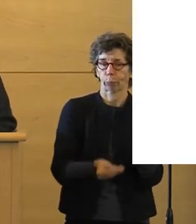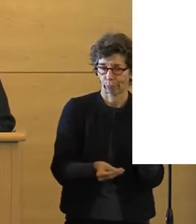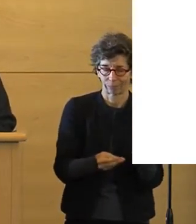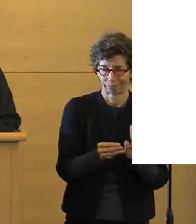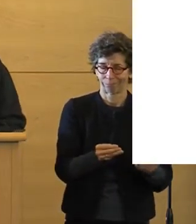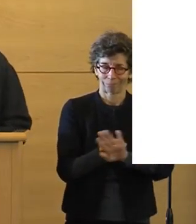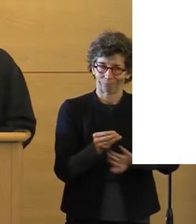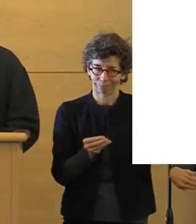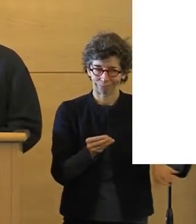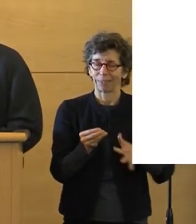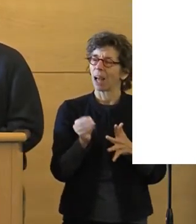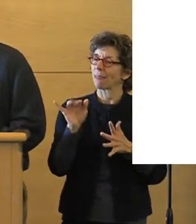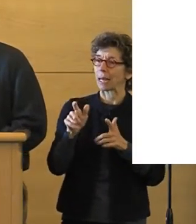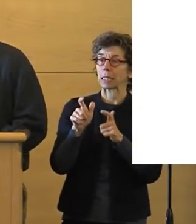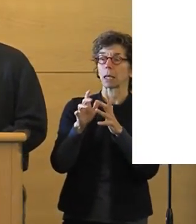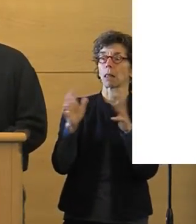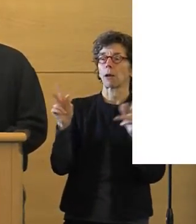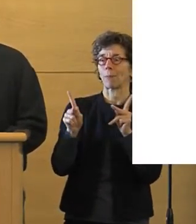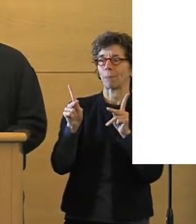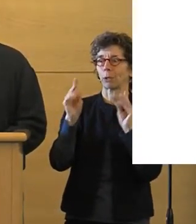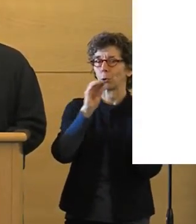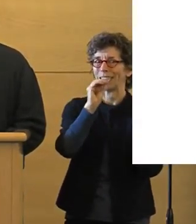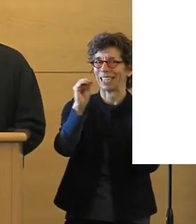tools to use to save.